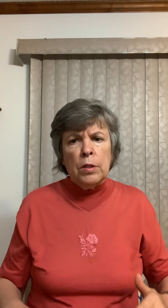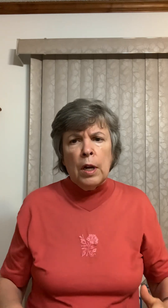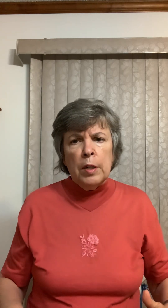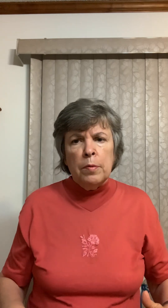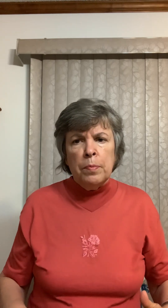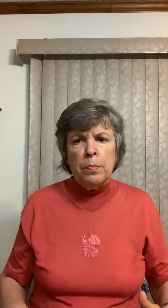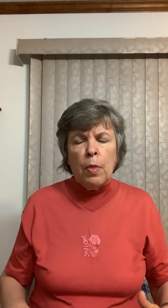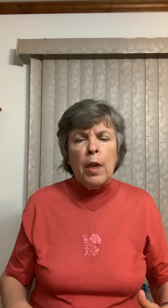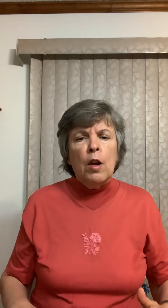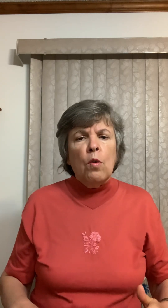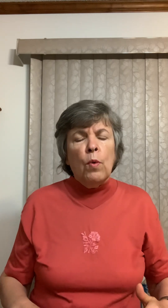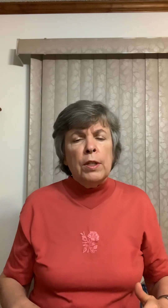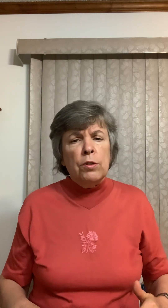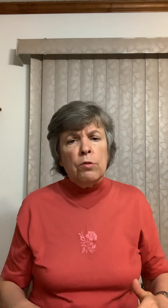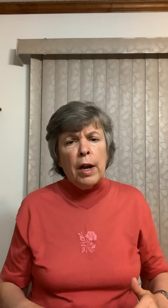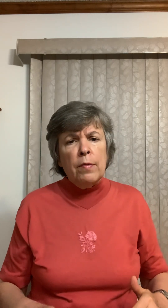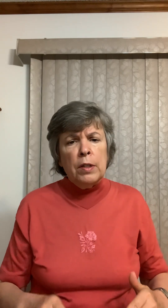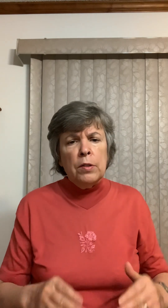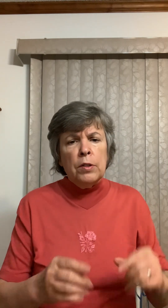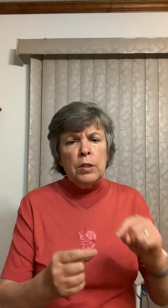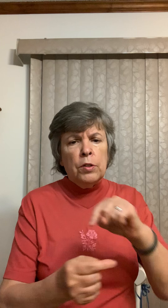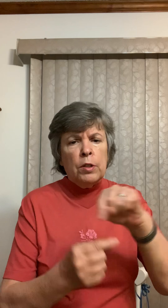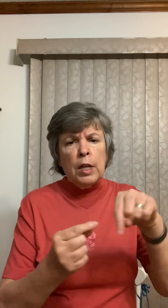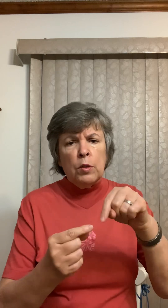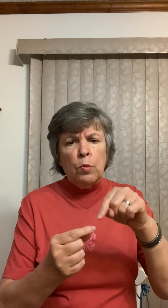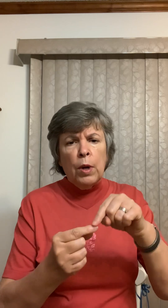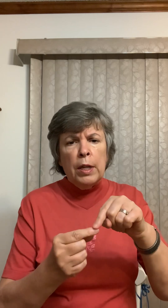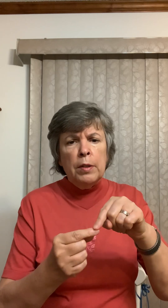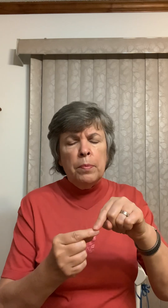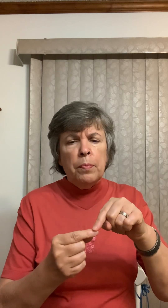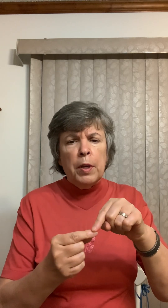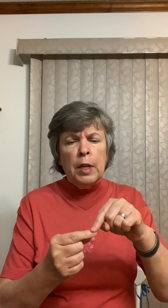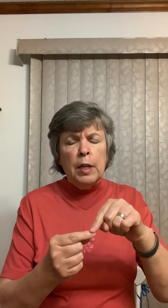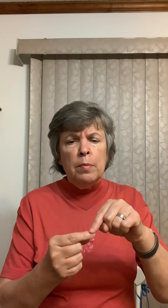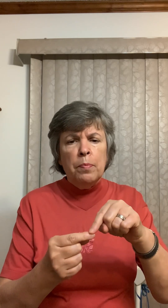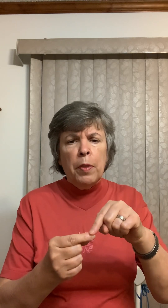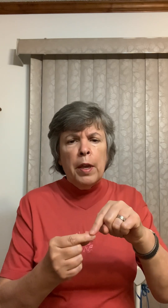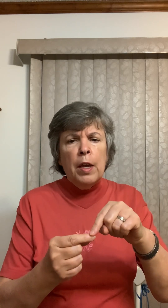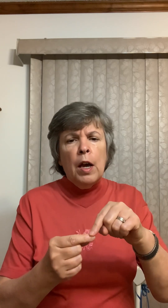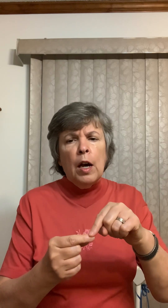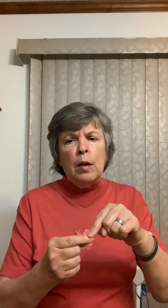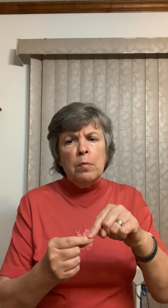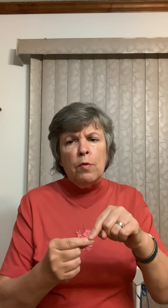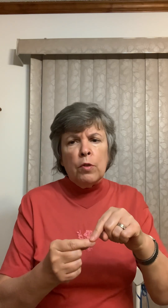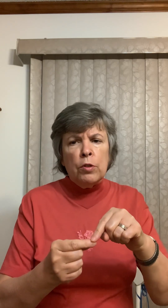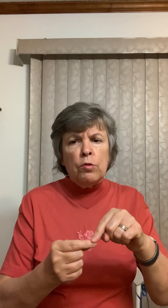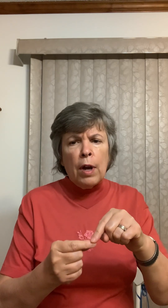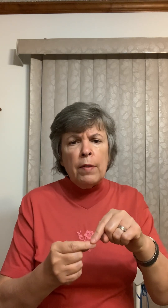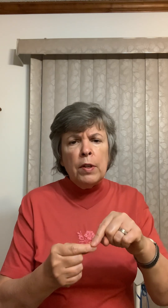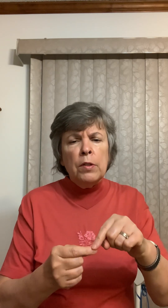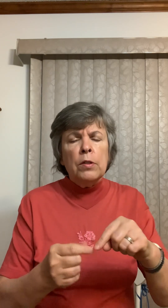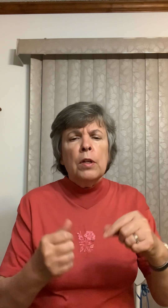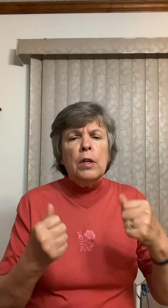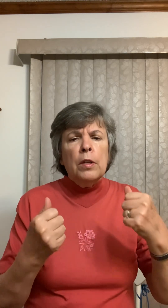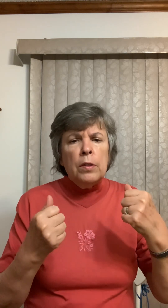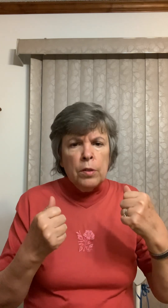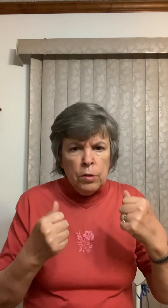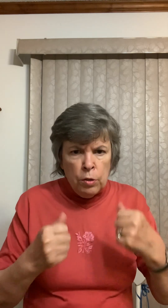sign. When strivings cease, that's when, again. For strivings, you can